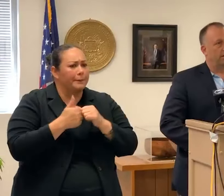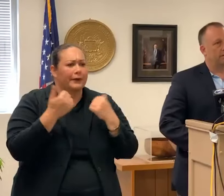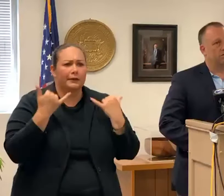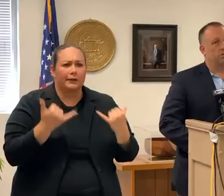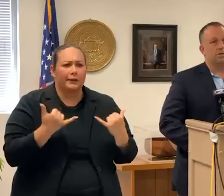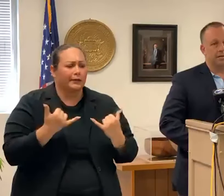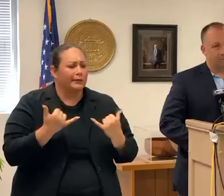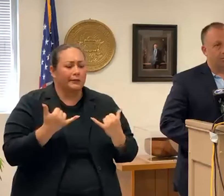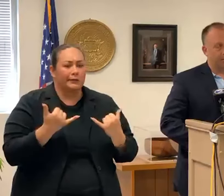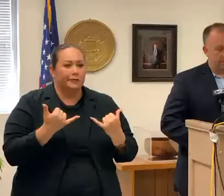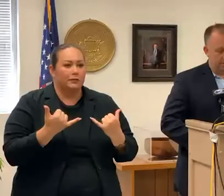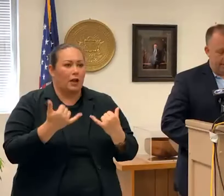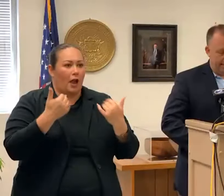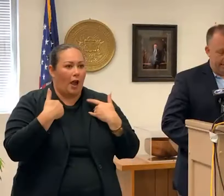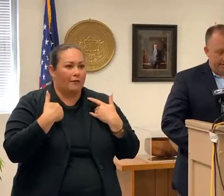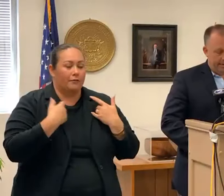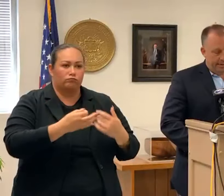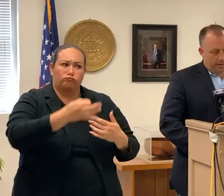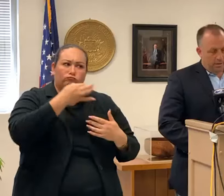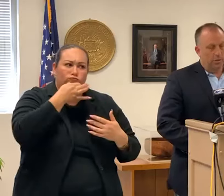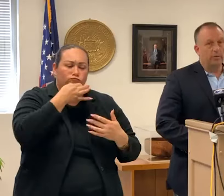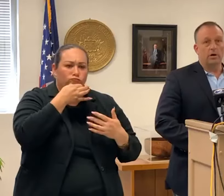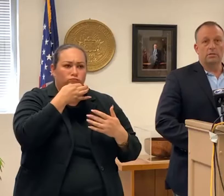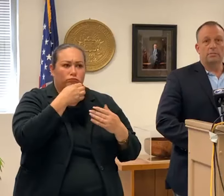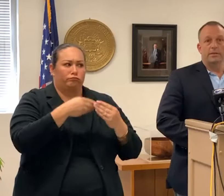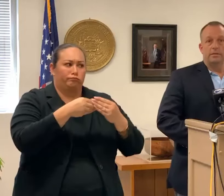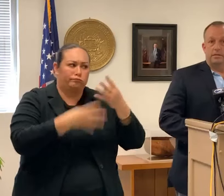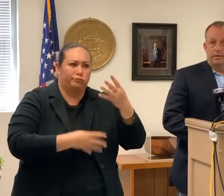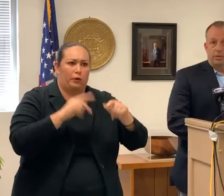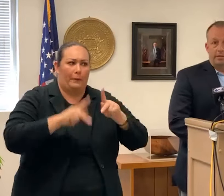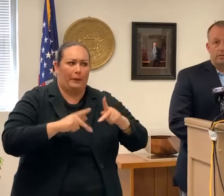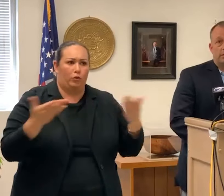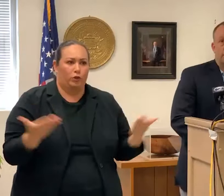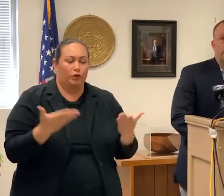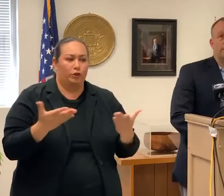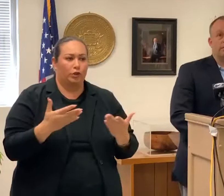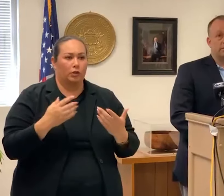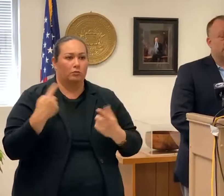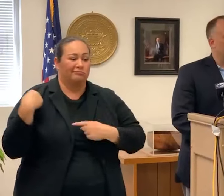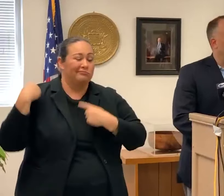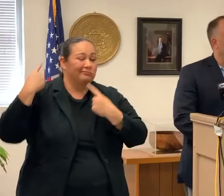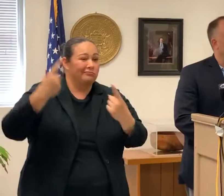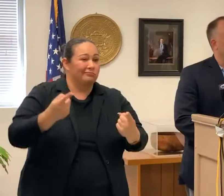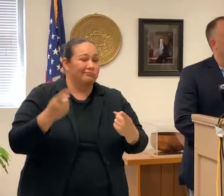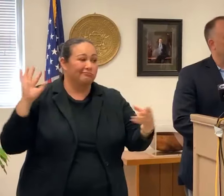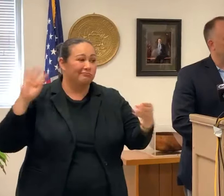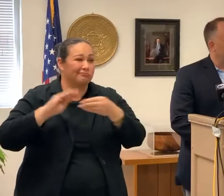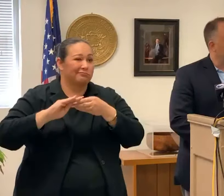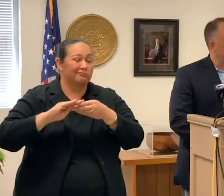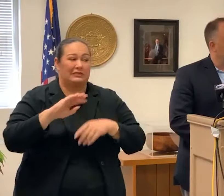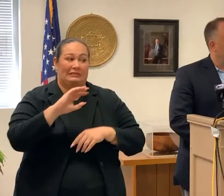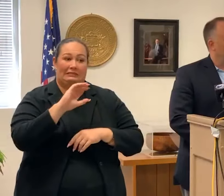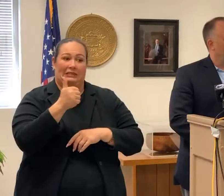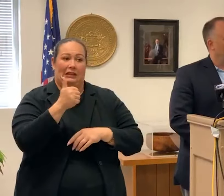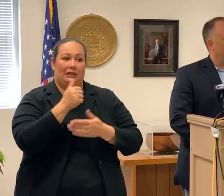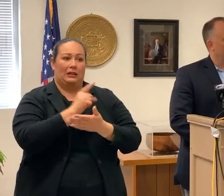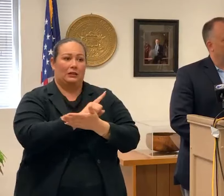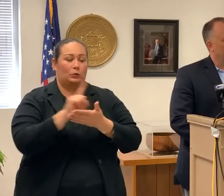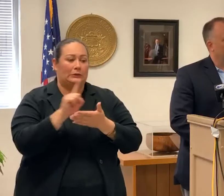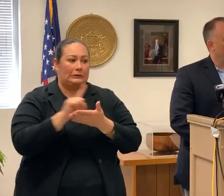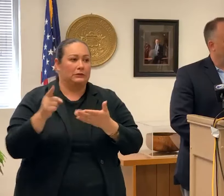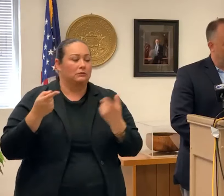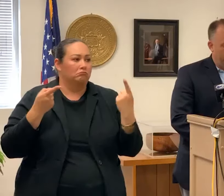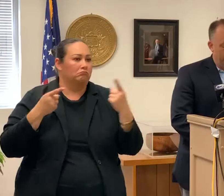lot of extraordinary experts here today. So here we are. It's been 10 weeks since the disaster